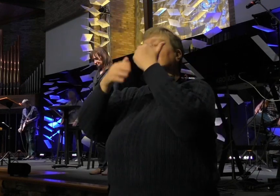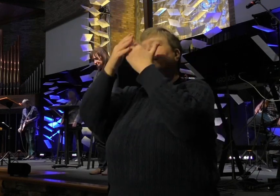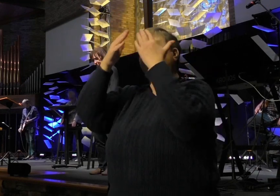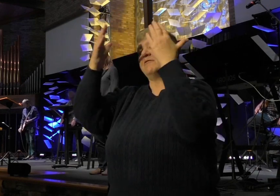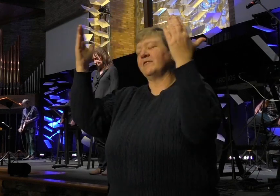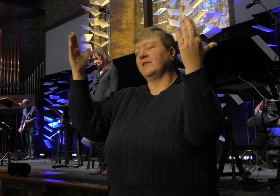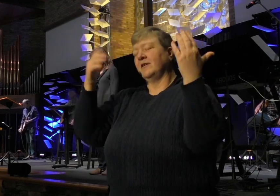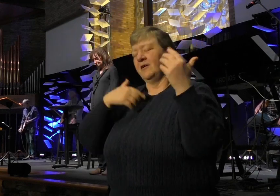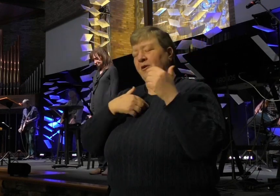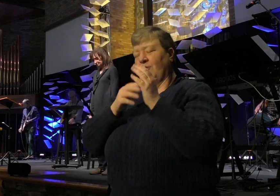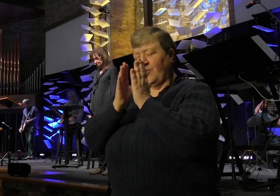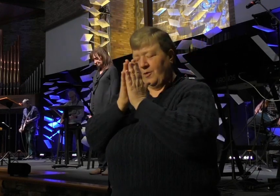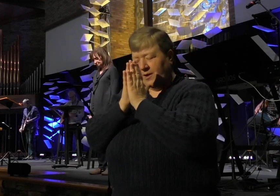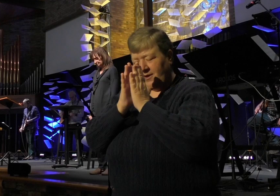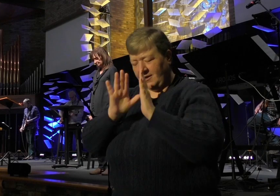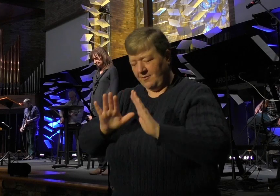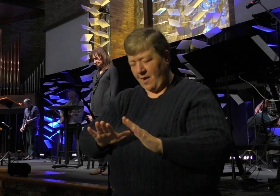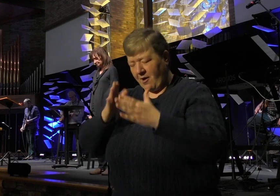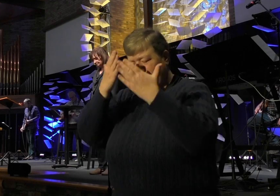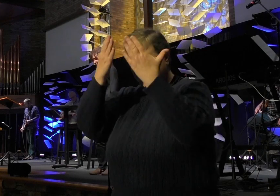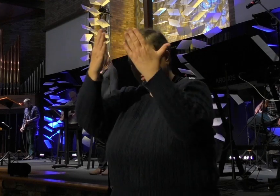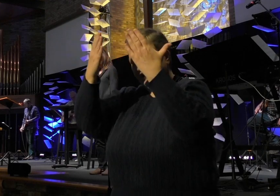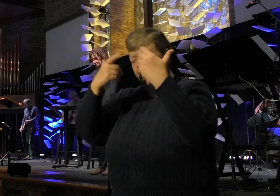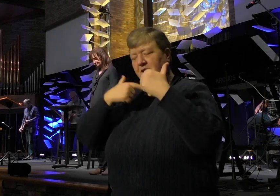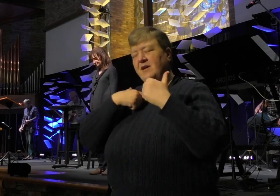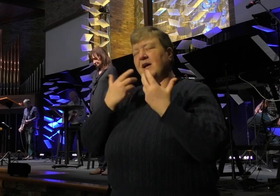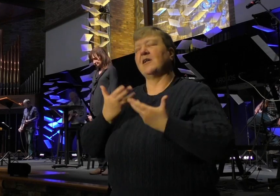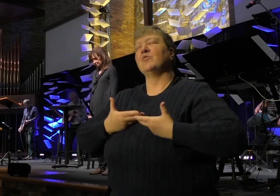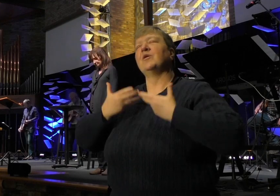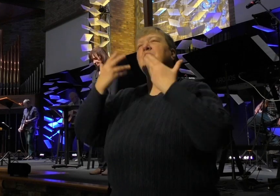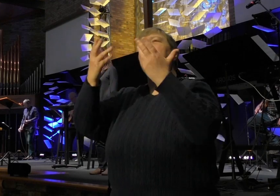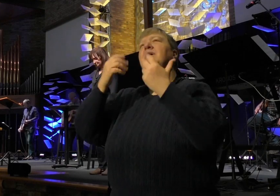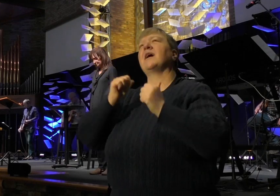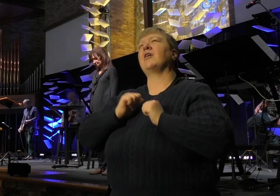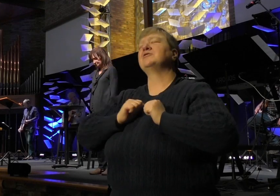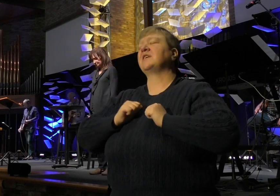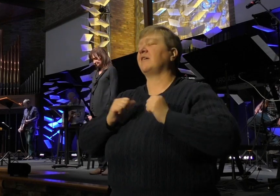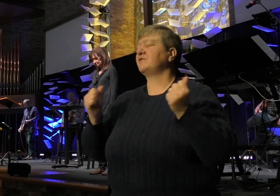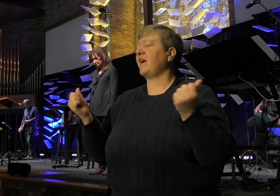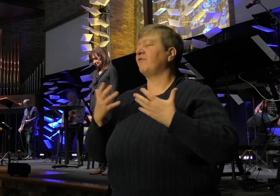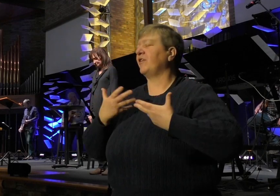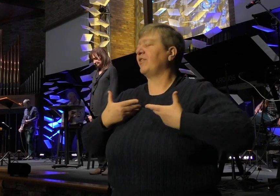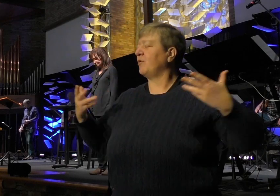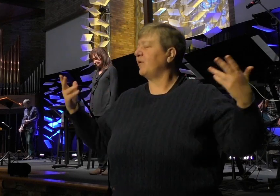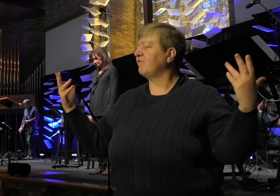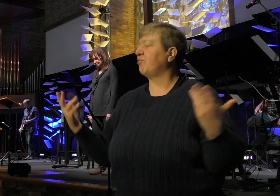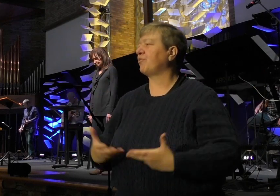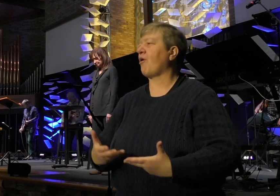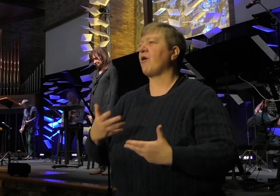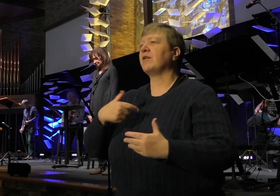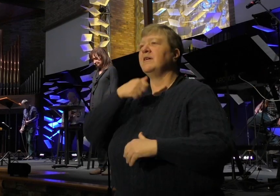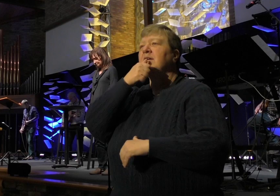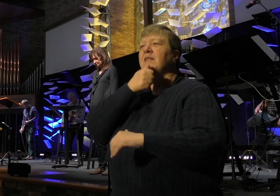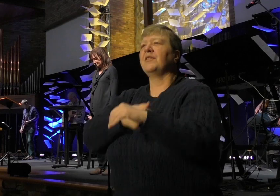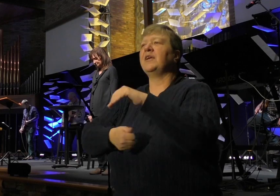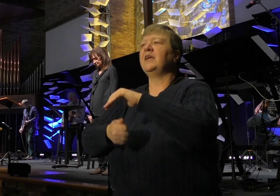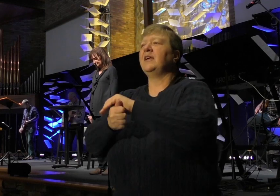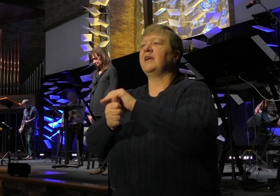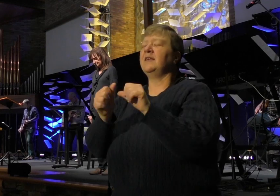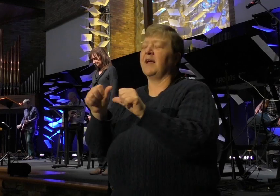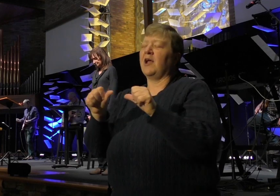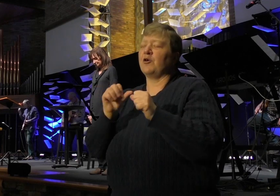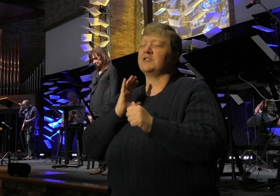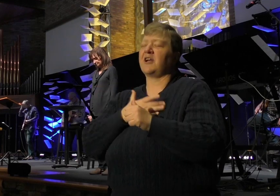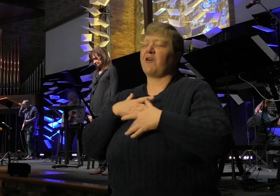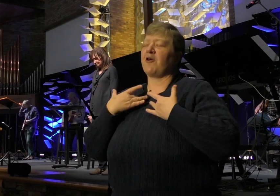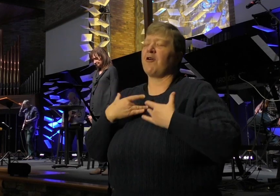you today, and we bring our whole selves, all that we've dragged in with us, all the hidden spaces of our heart, and we